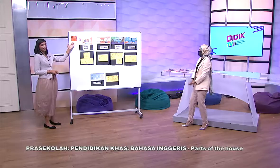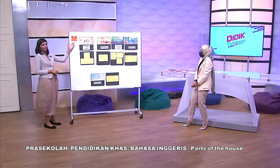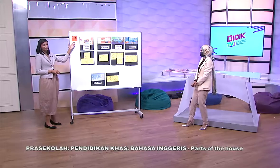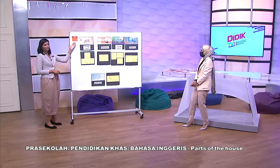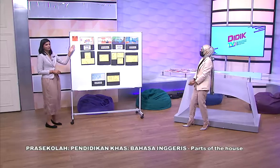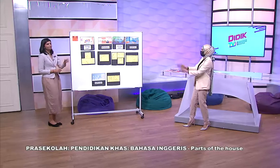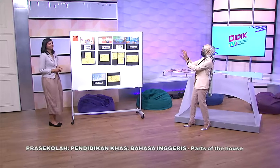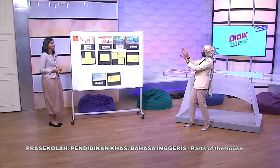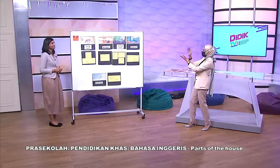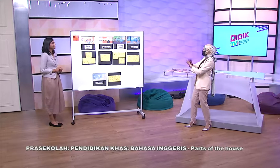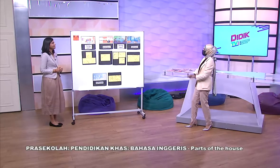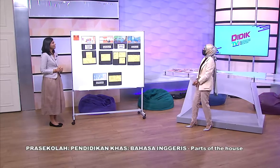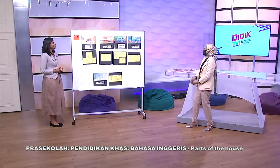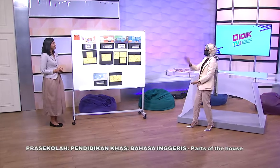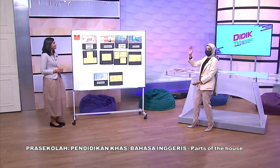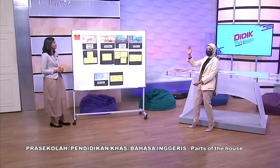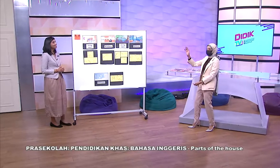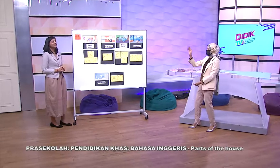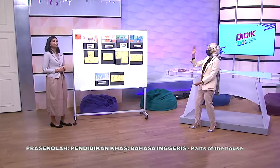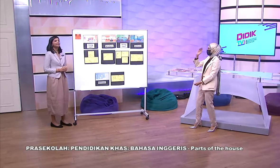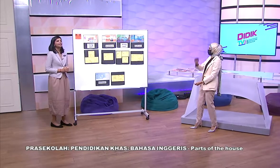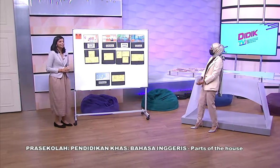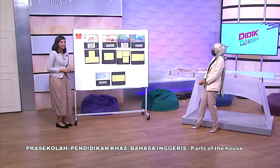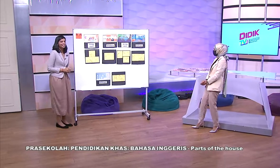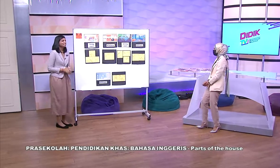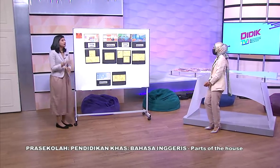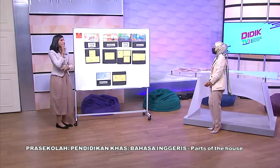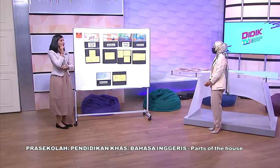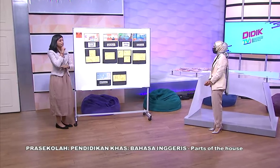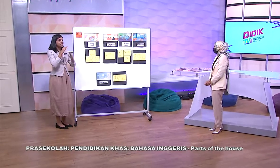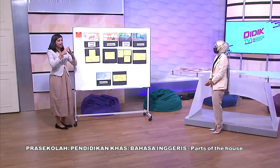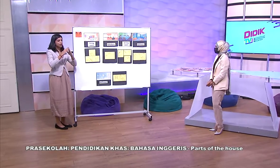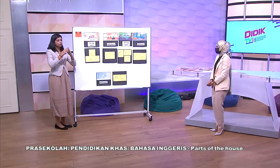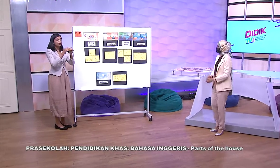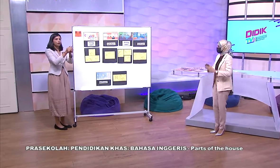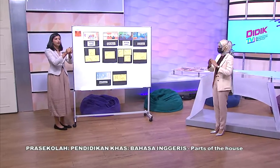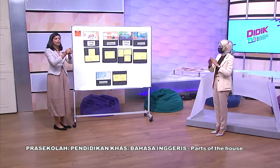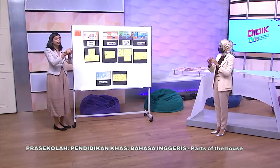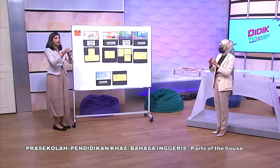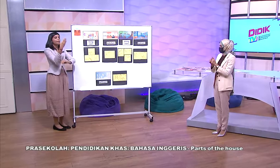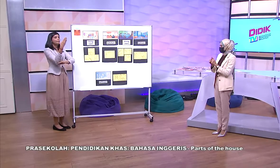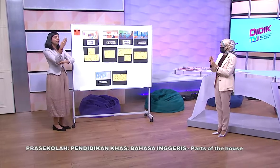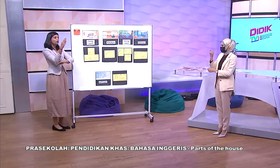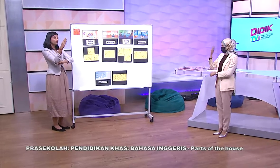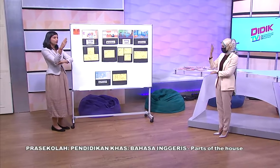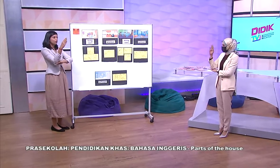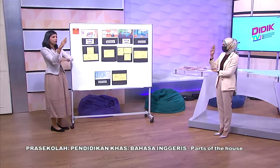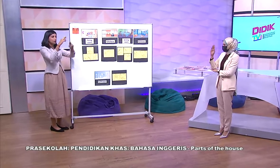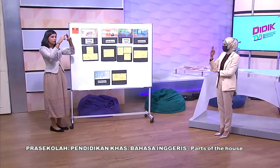Okay, orange house with the blue roof. Yes, orange house with blue